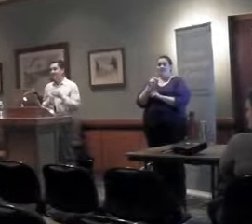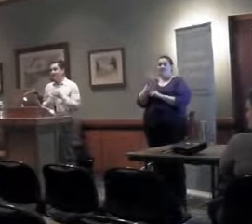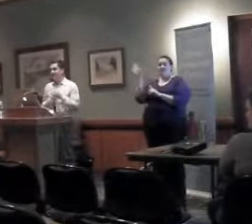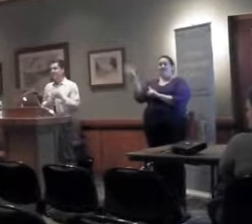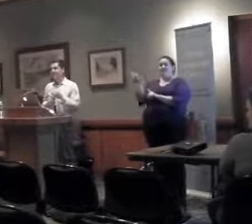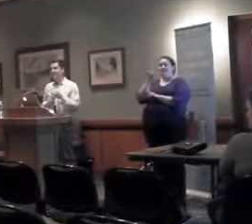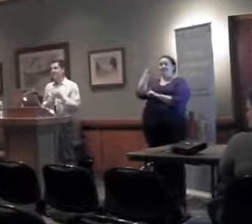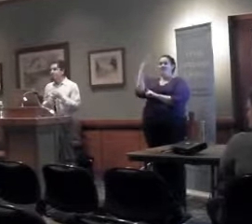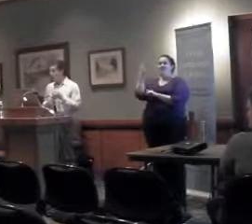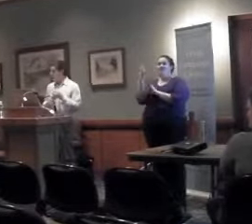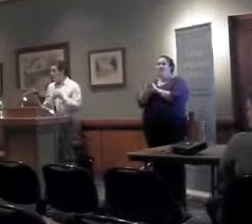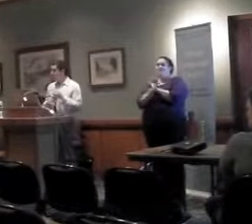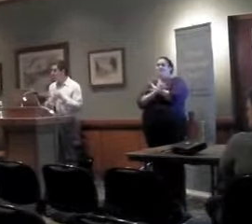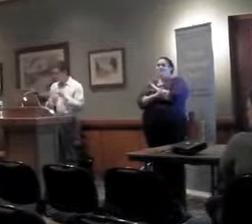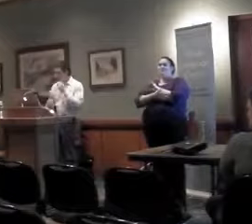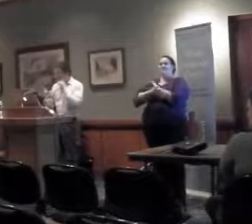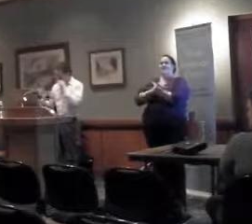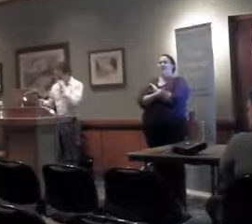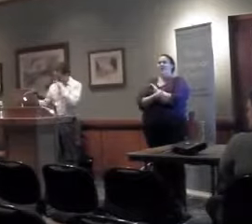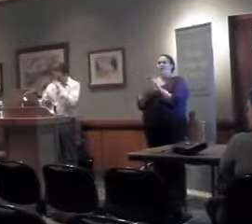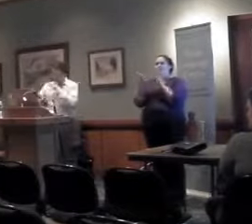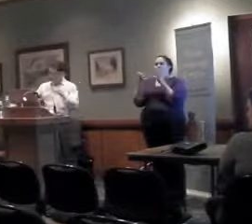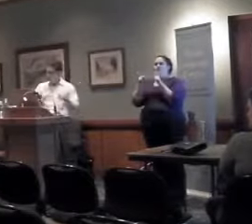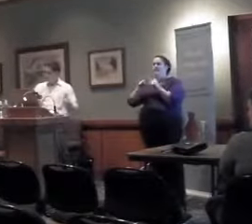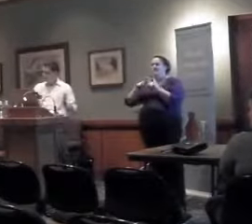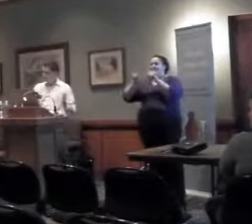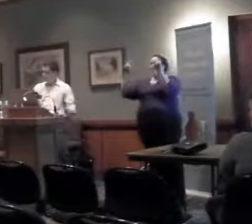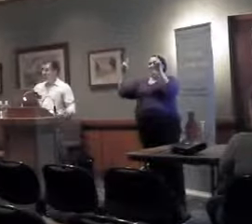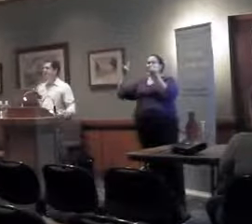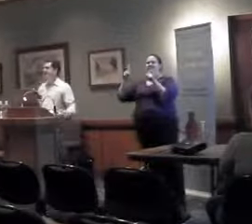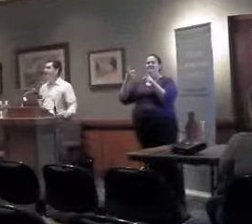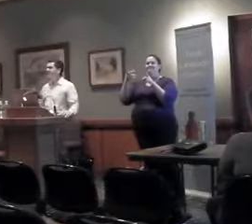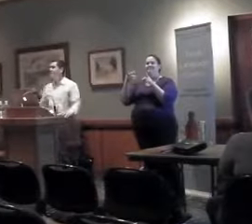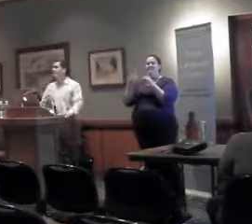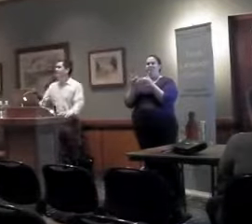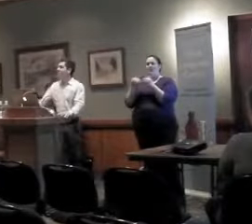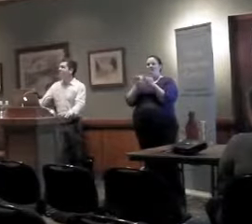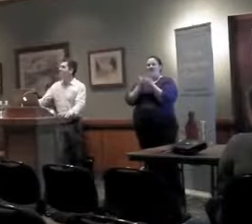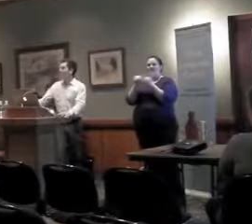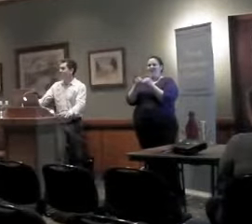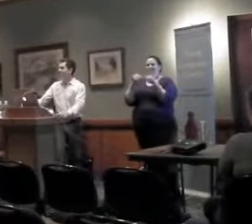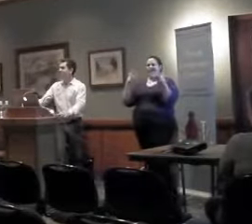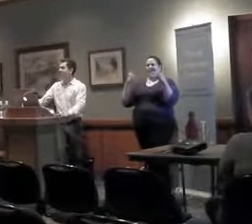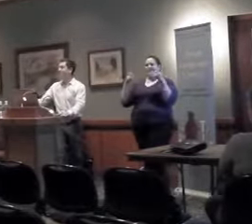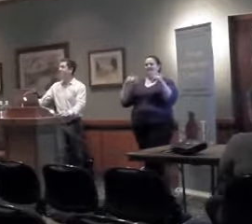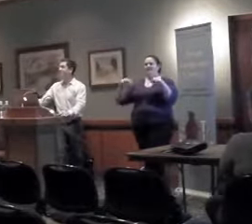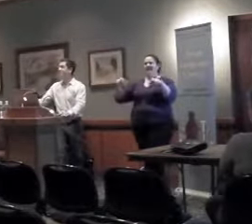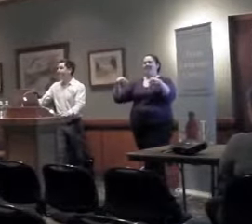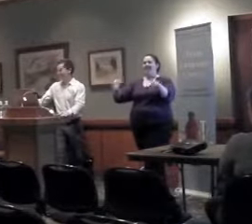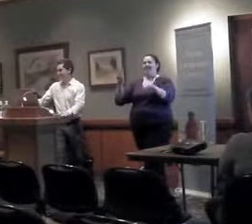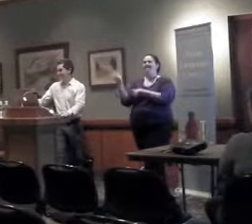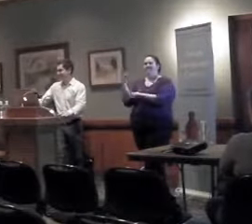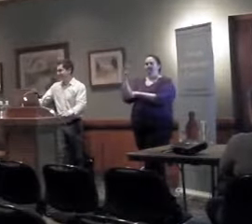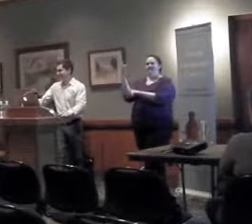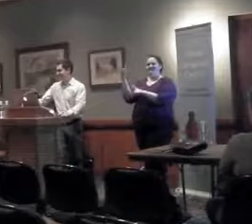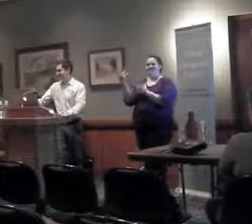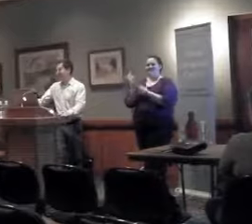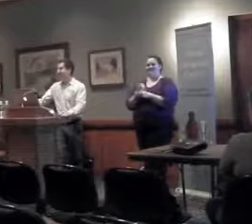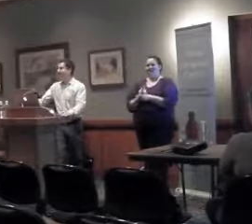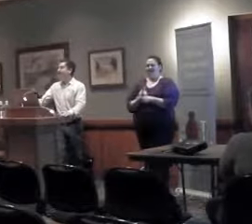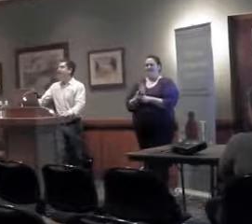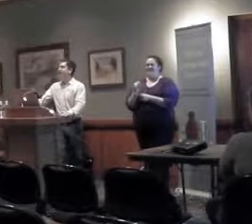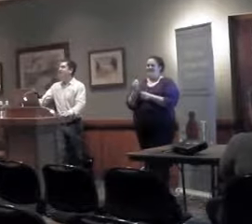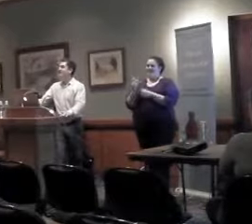this thing that people want. So the more we other it, the more value. Parisian French,